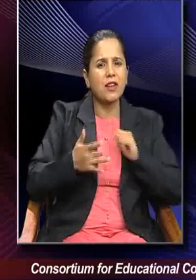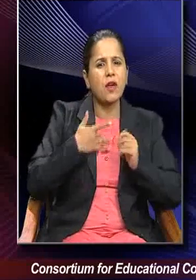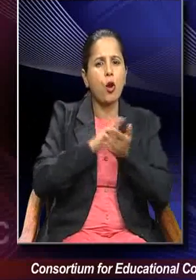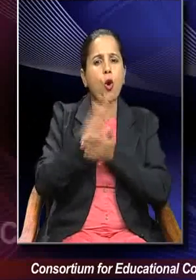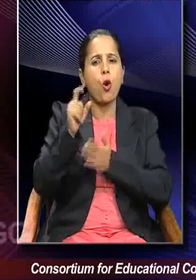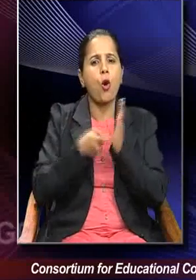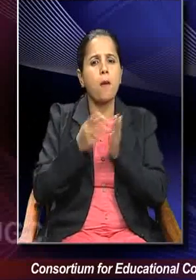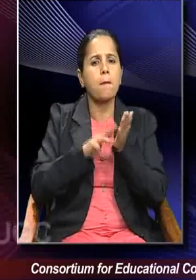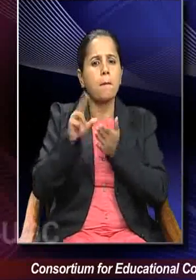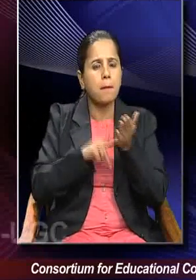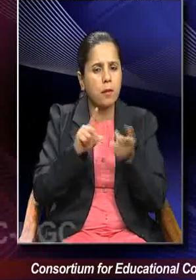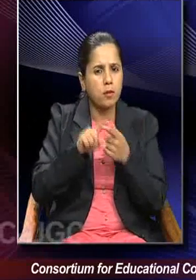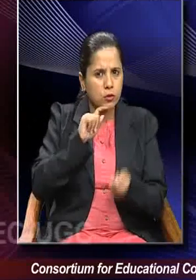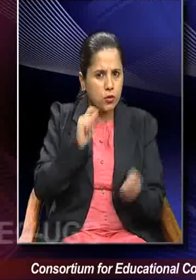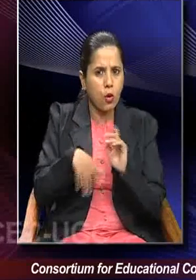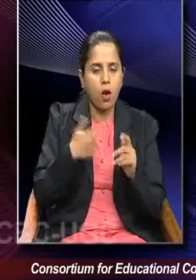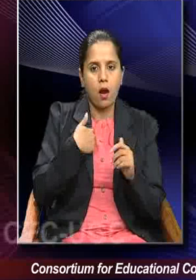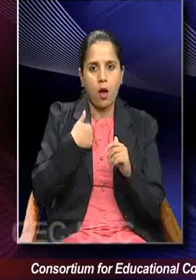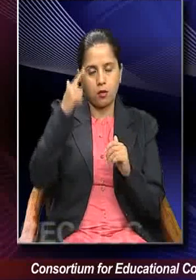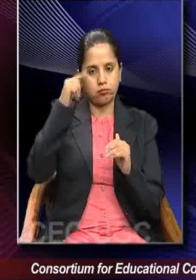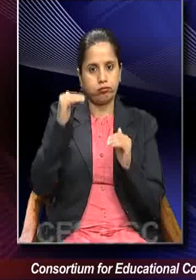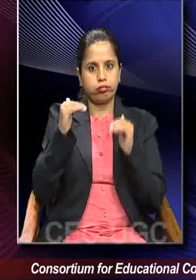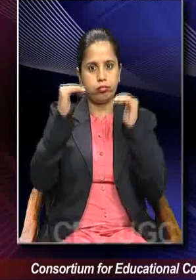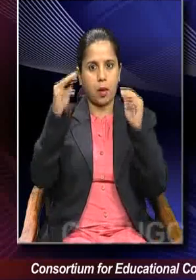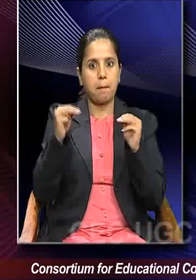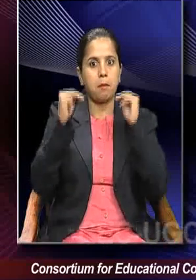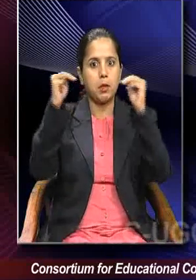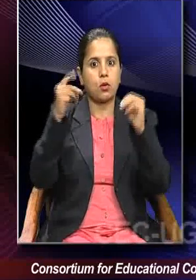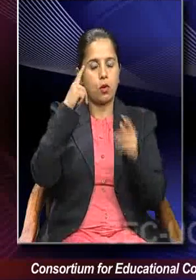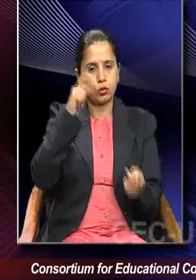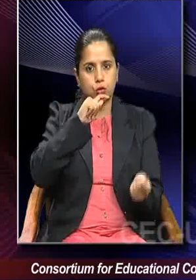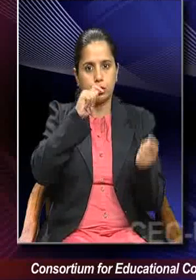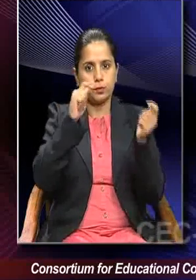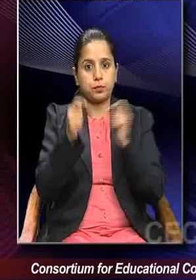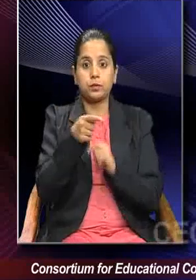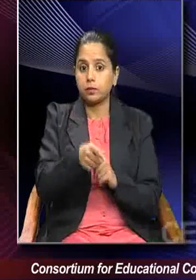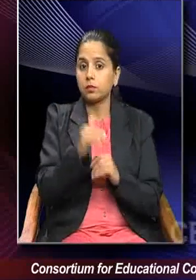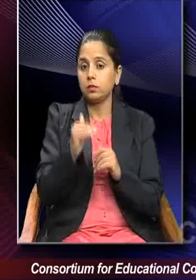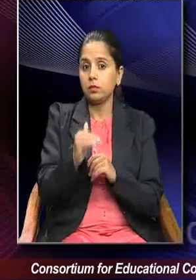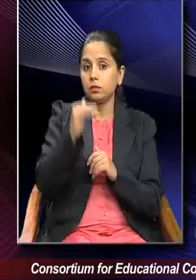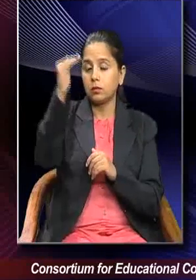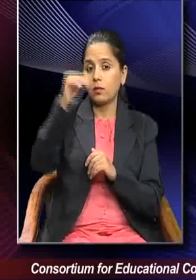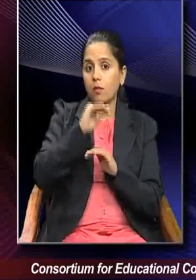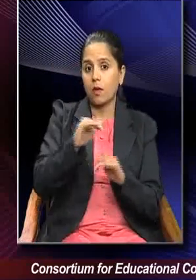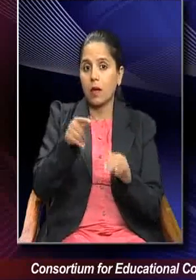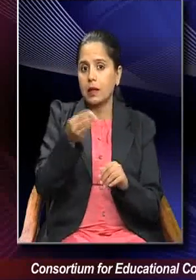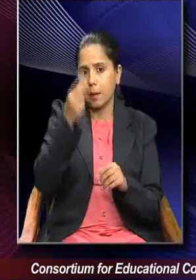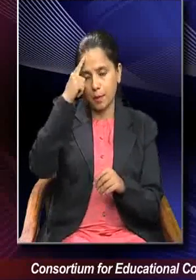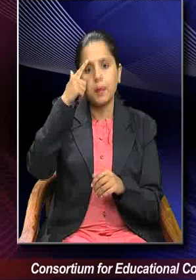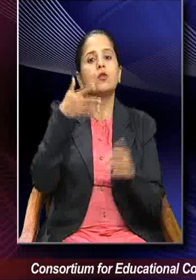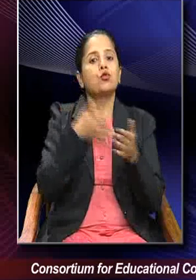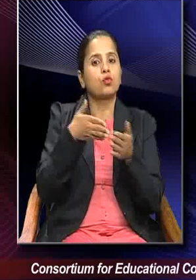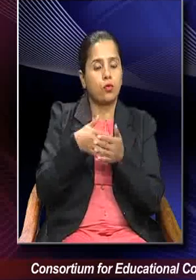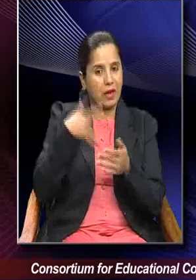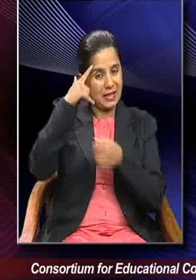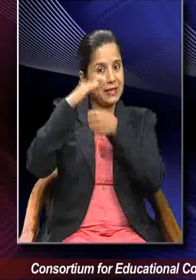the transition to maturity, the teenagers confront particular stressors.